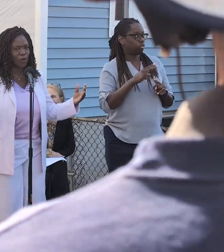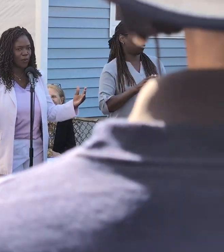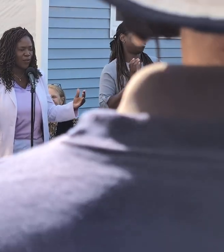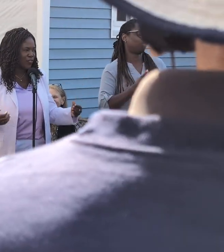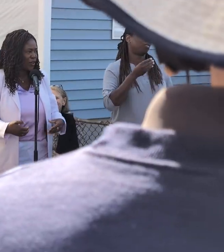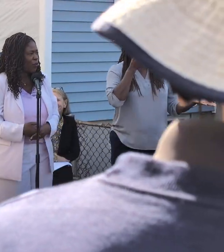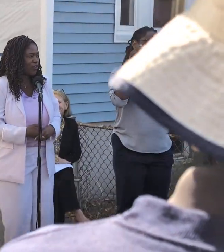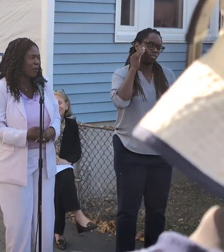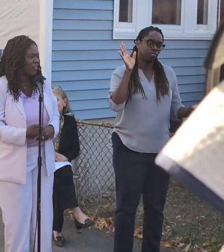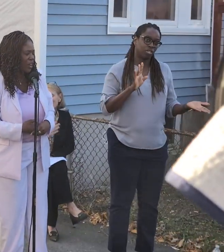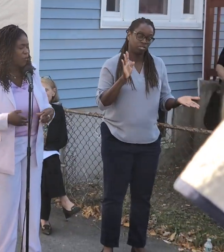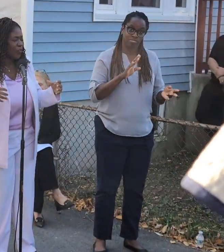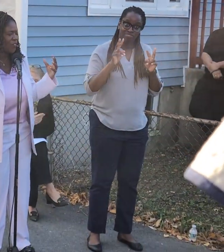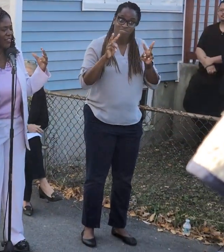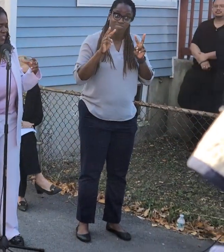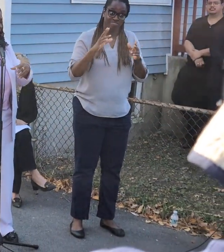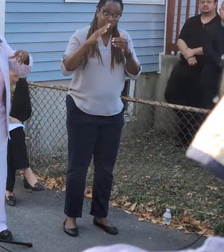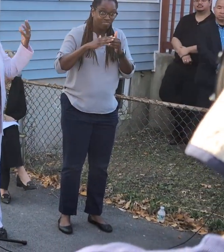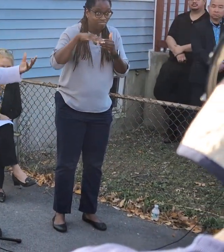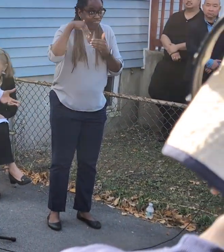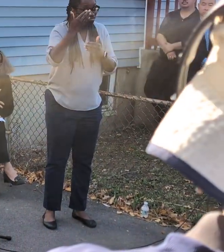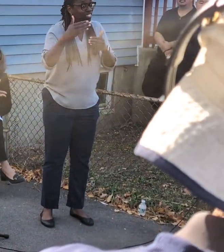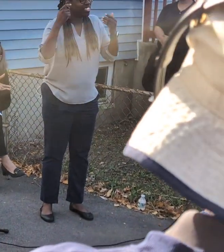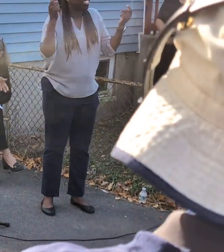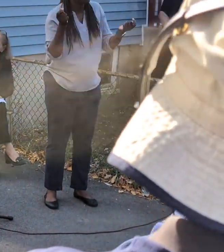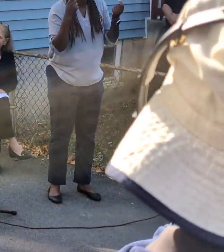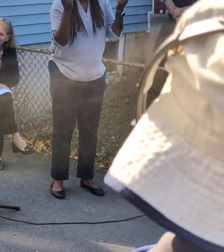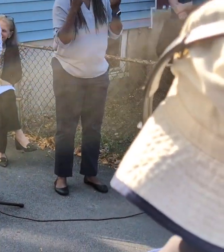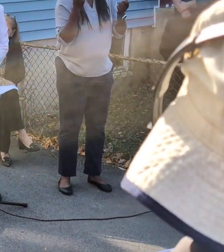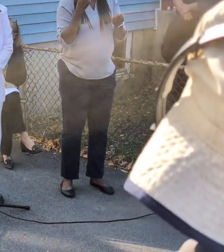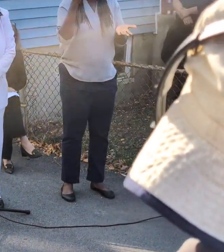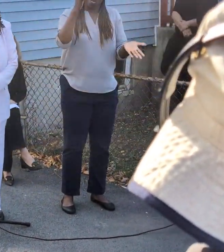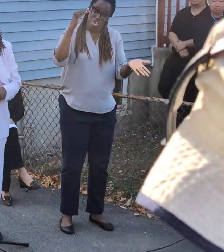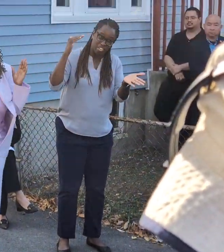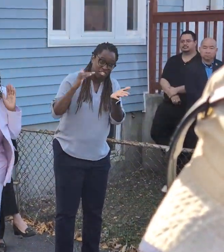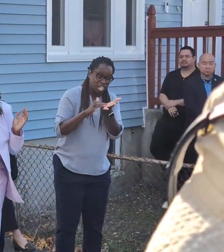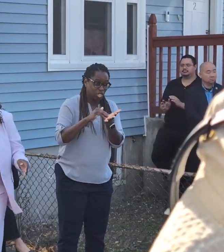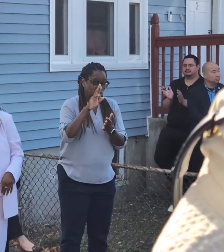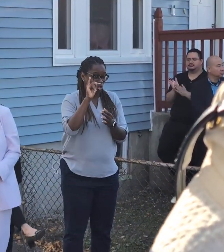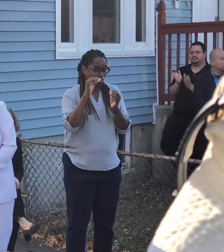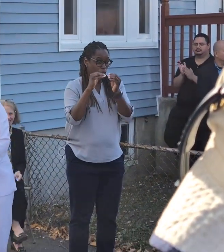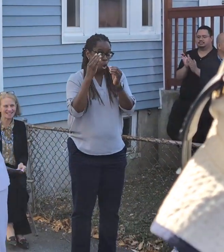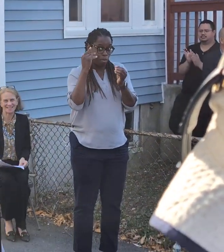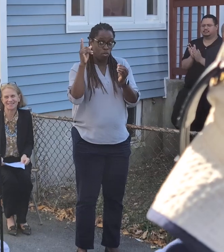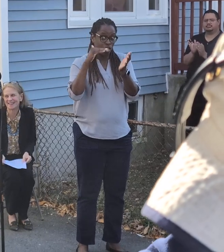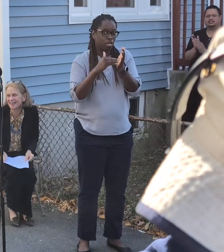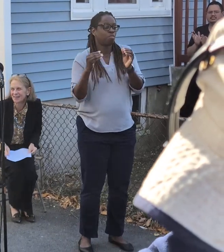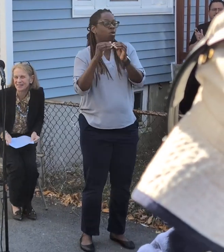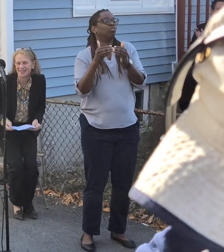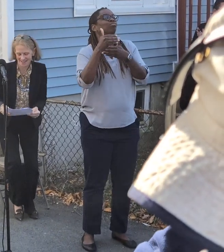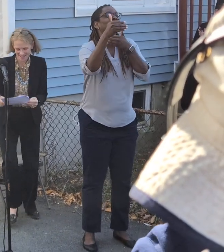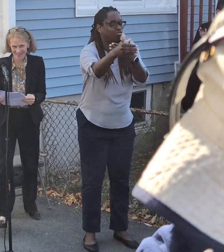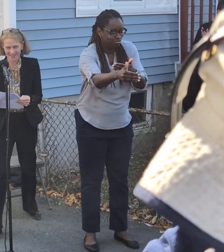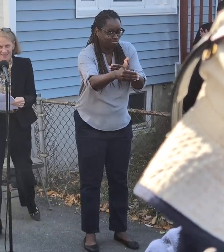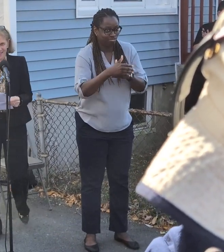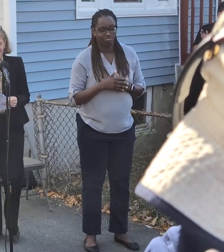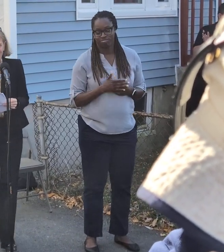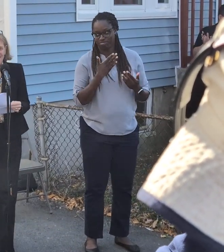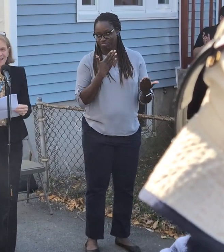celebratory moment where we've invested in 1,000 more units via AOP. Thanks everyone. Thank you,